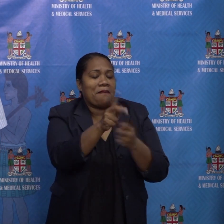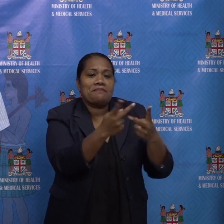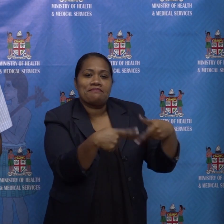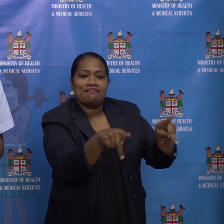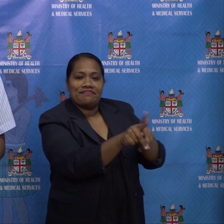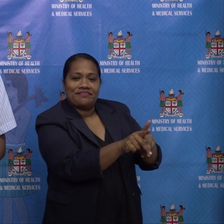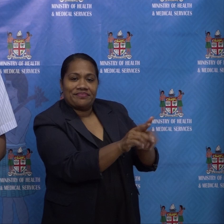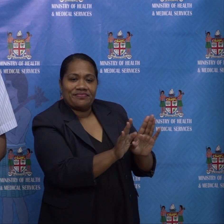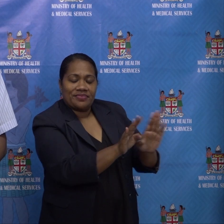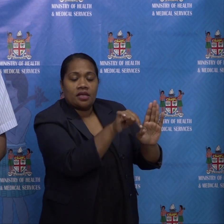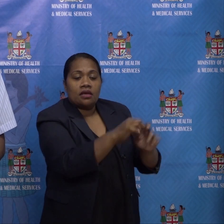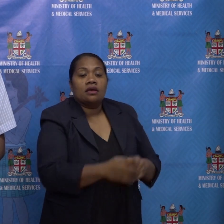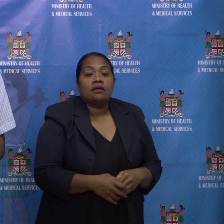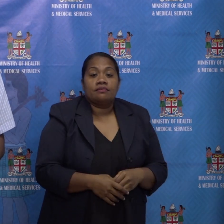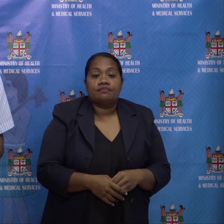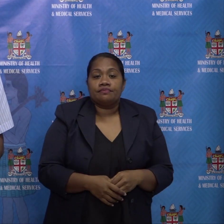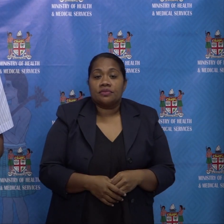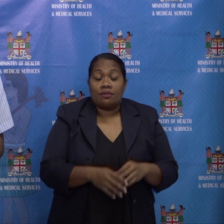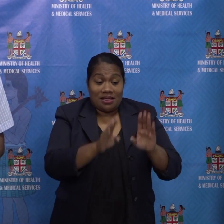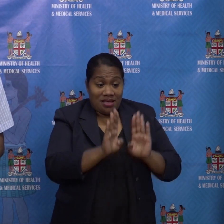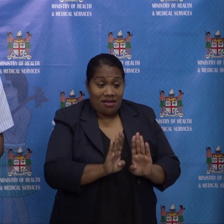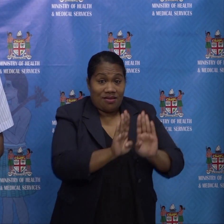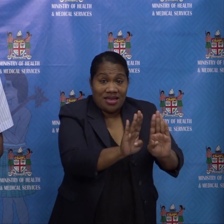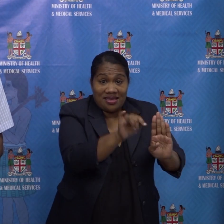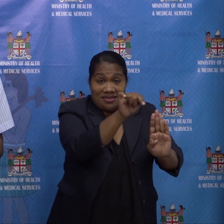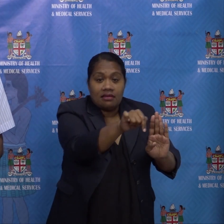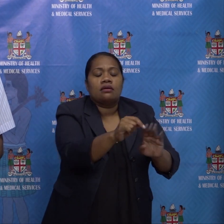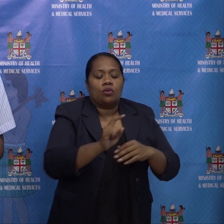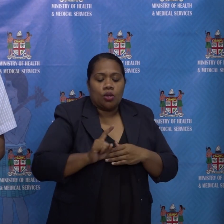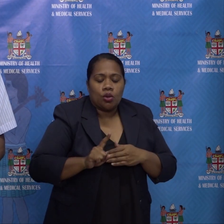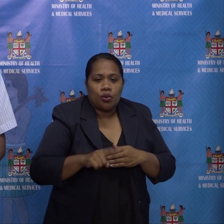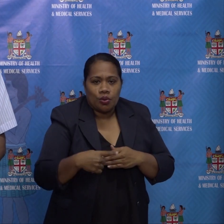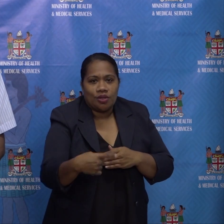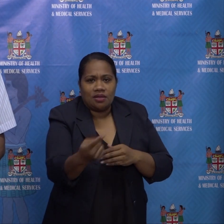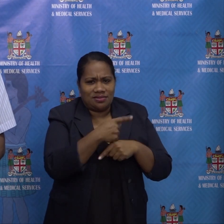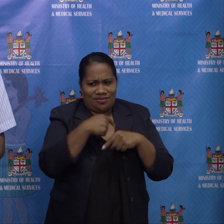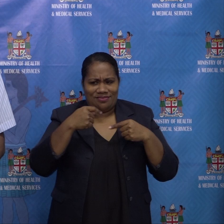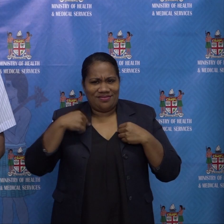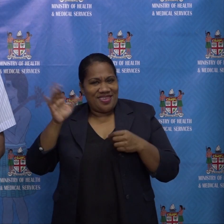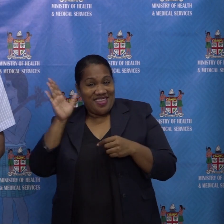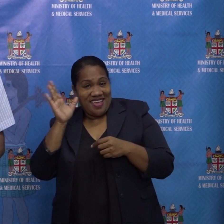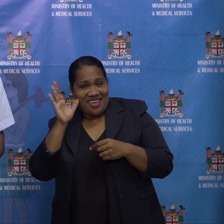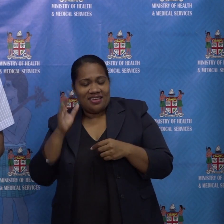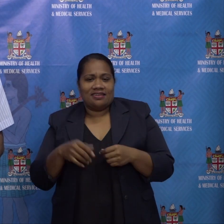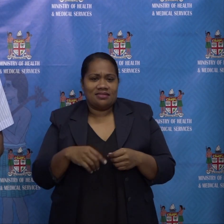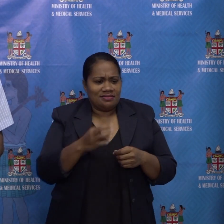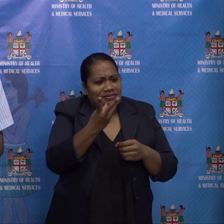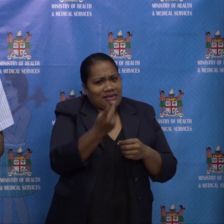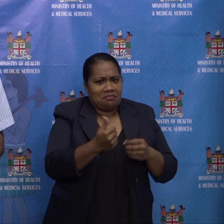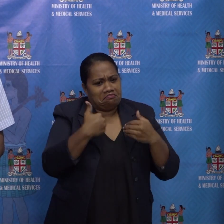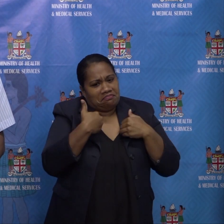Our quarantine facilities, as stated yesterday, continues, and as you heard, as we've discharged